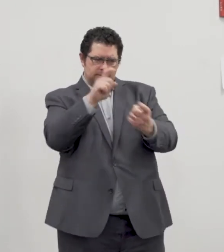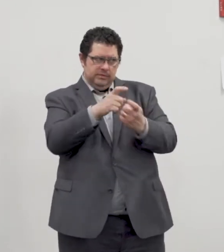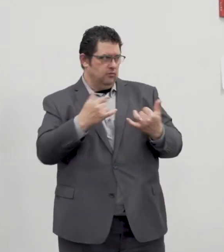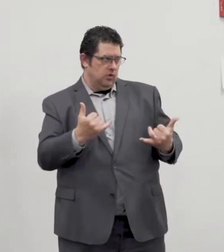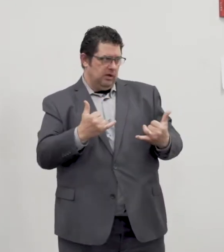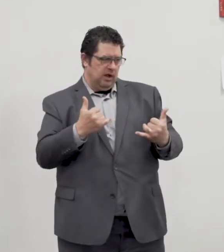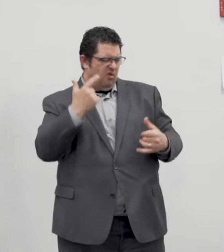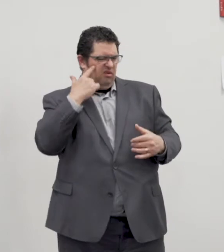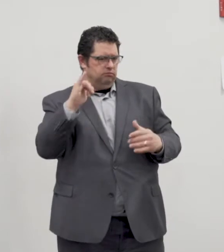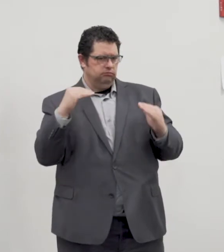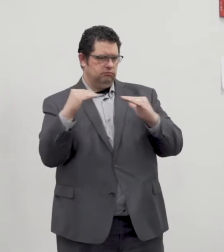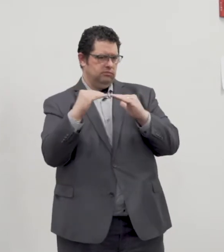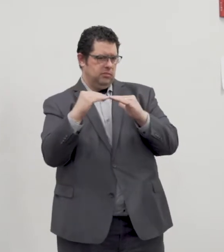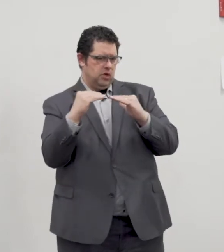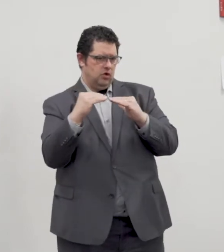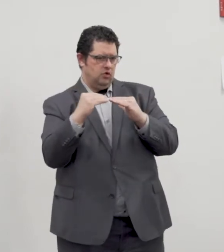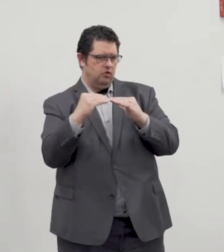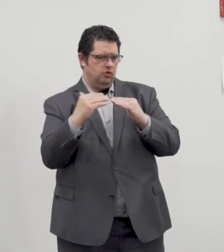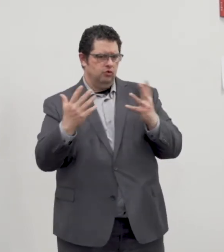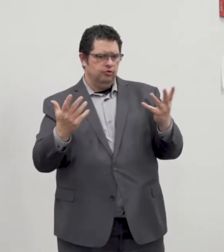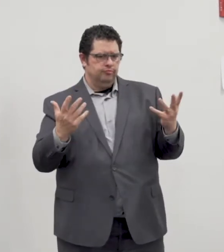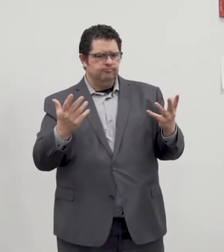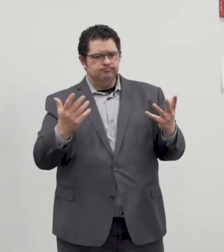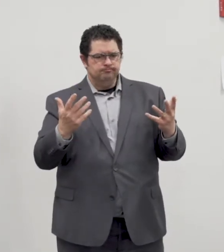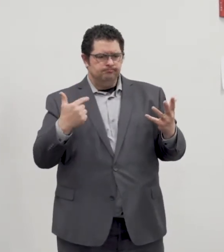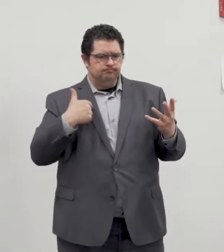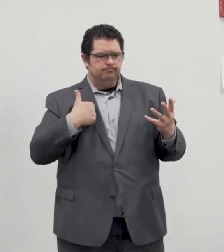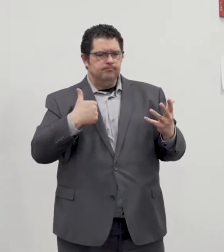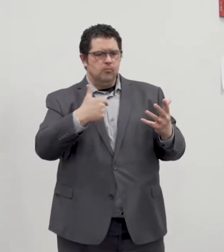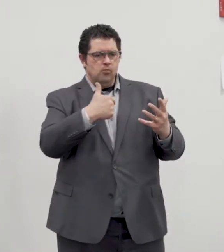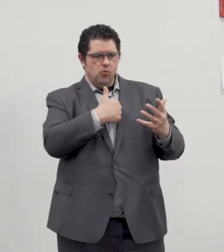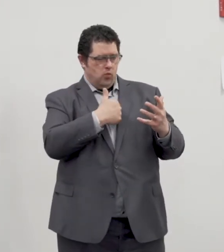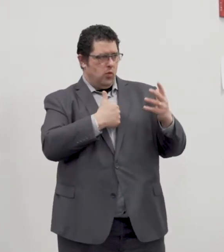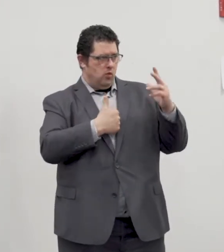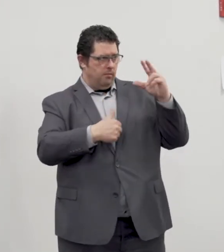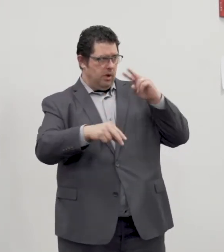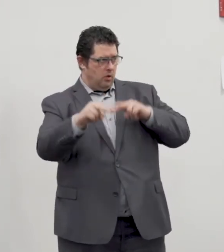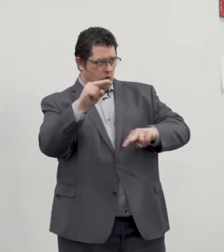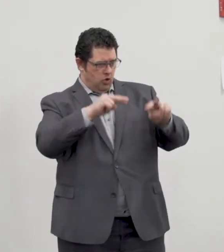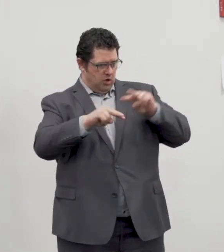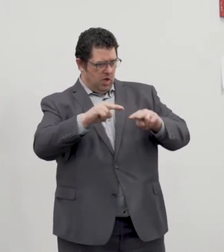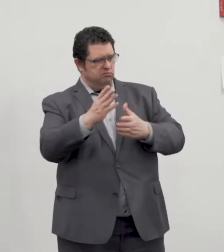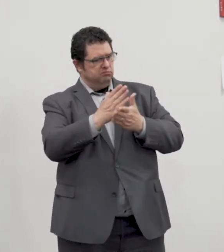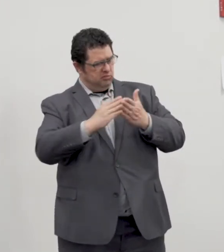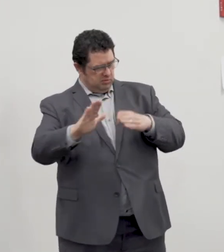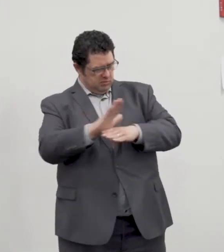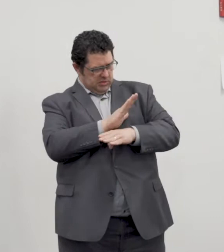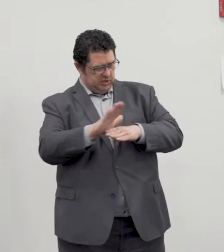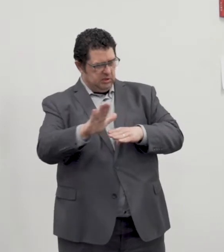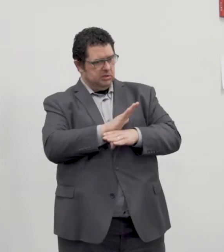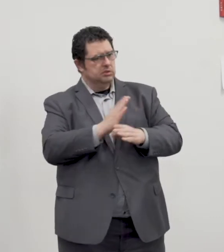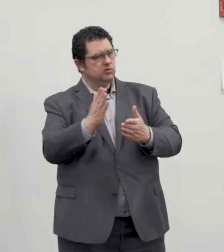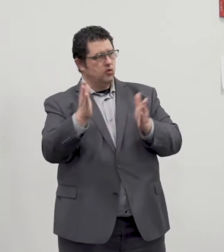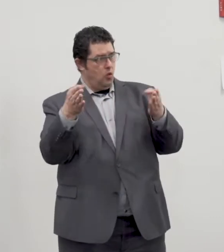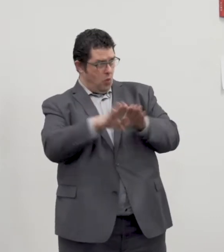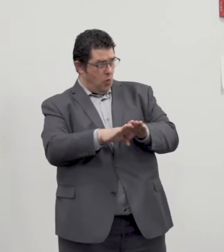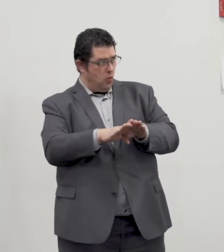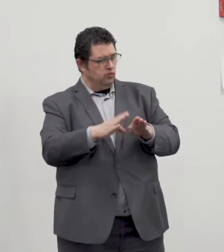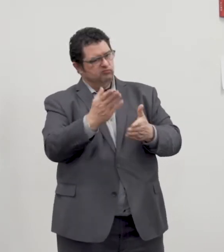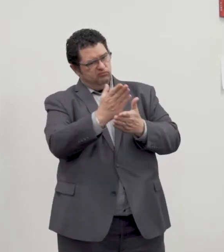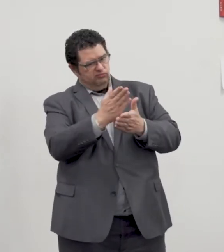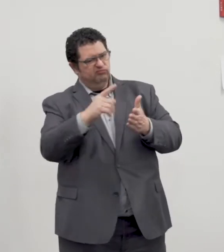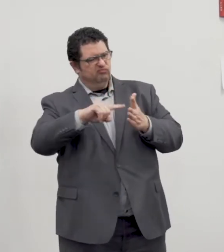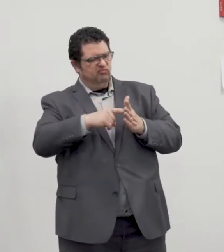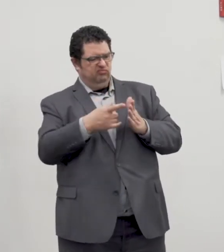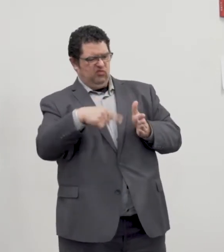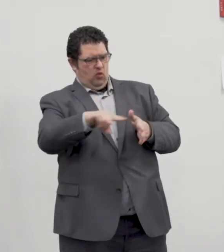fair. Obviously, we'll be looking at some of our businesses that are currently closed, and we'll start with that group.